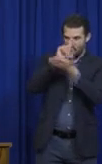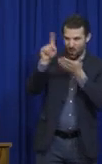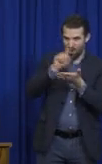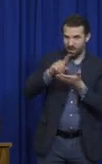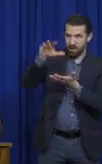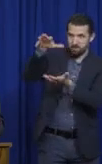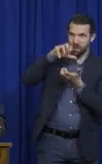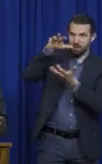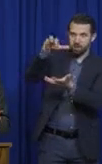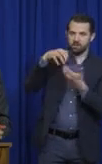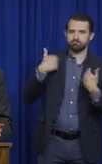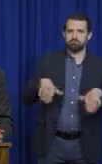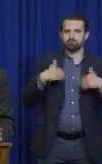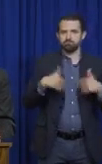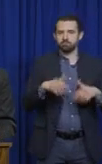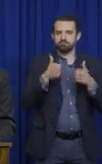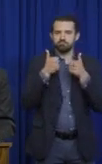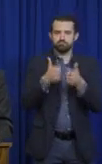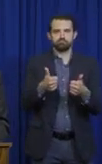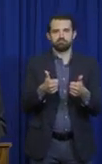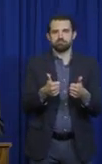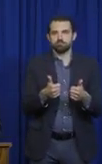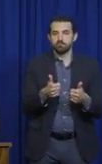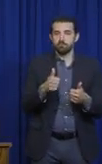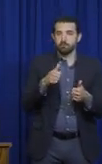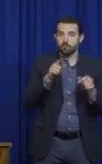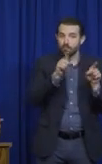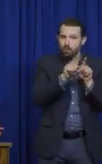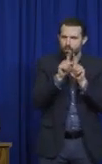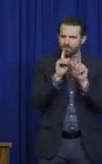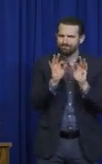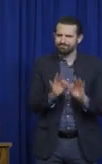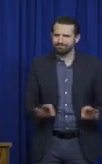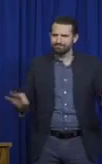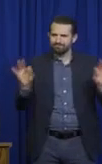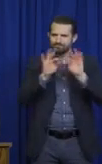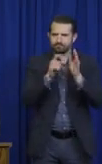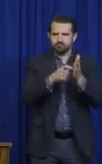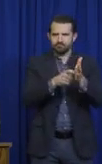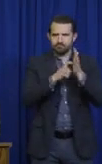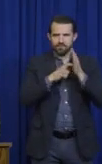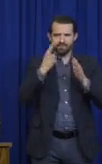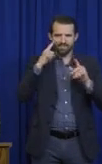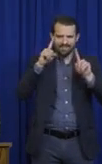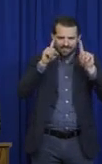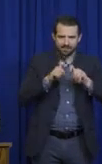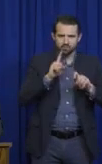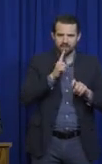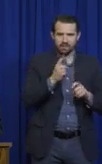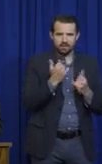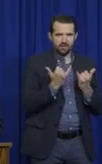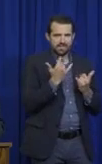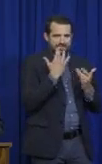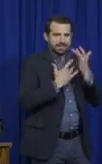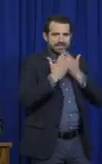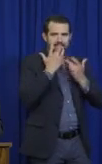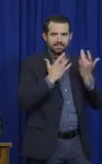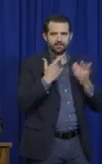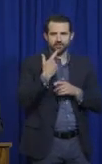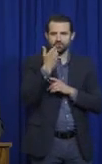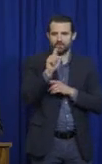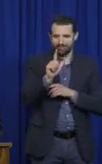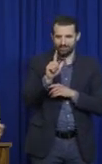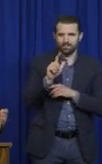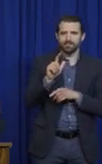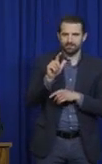Another item that's necessary for testing that has been in short supply is the gel, the media, that